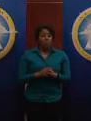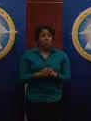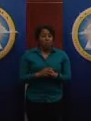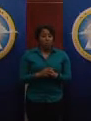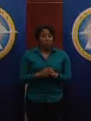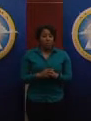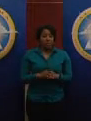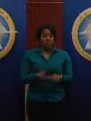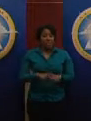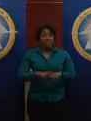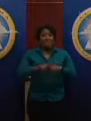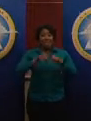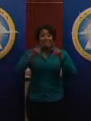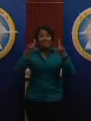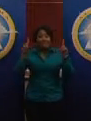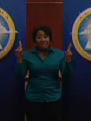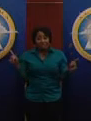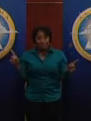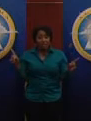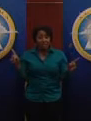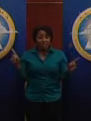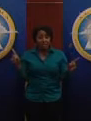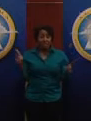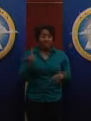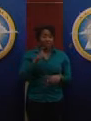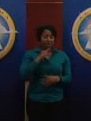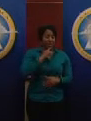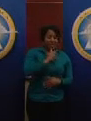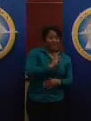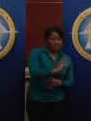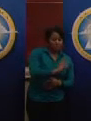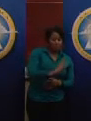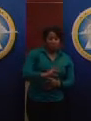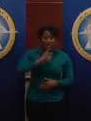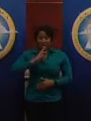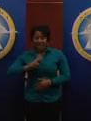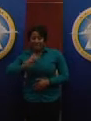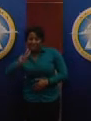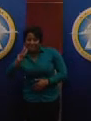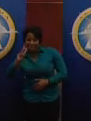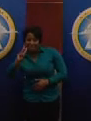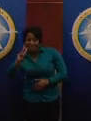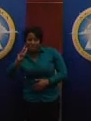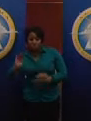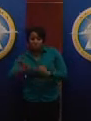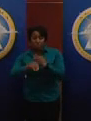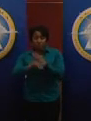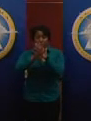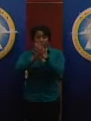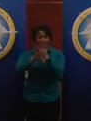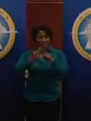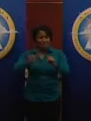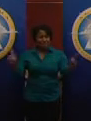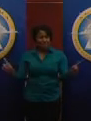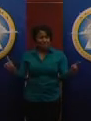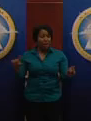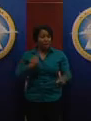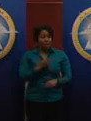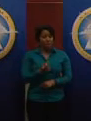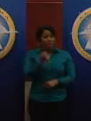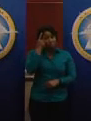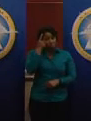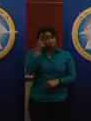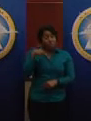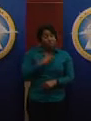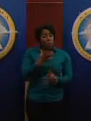put a 16-year-old on remote learning than a 6-year-old. And we understand that. That's why we've gone out and made sure